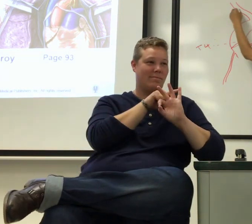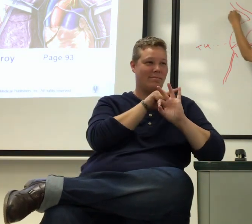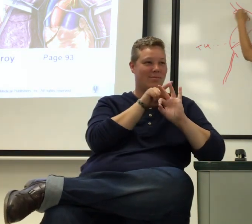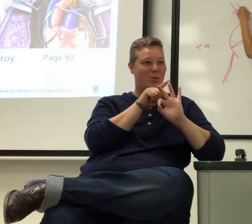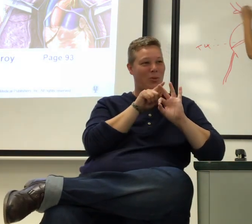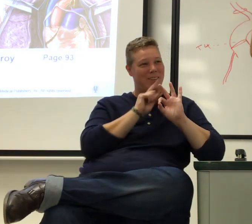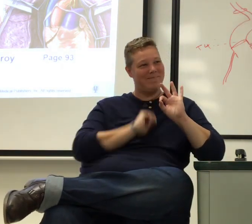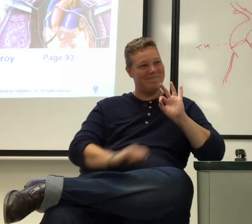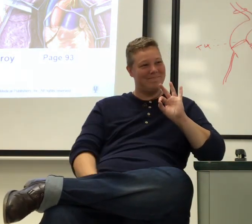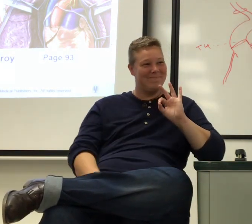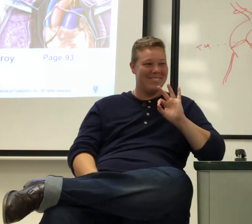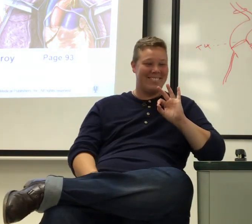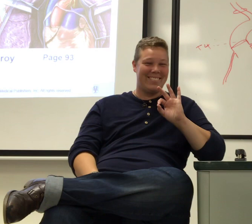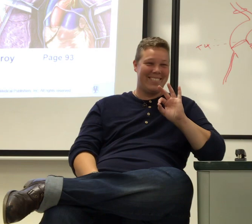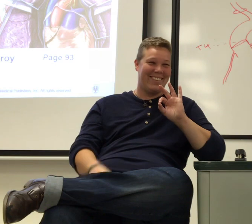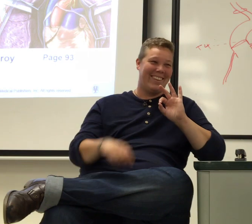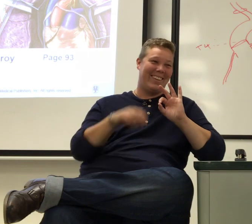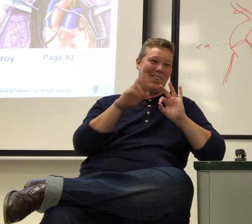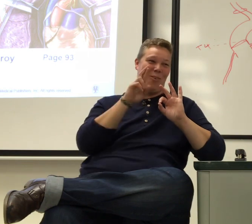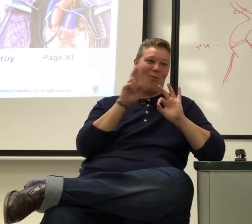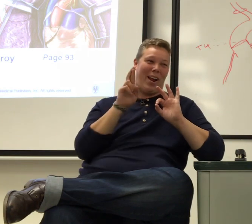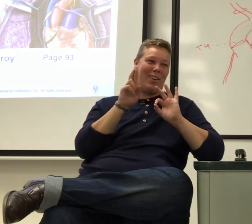from right to left.